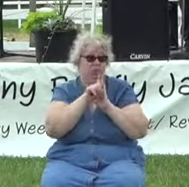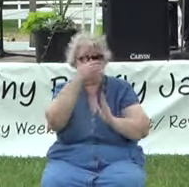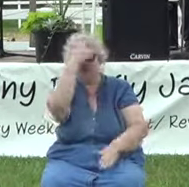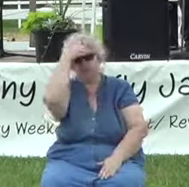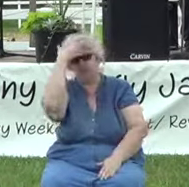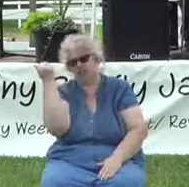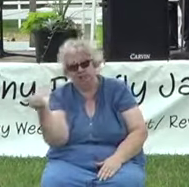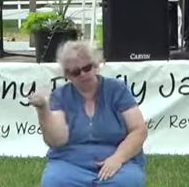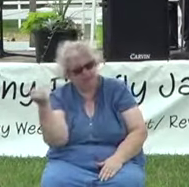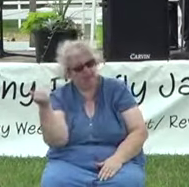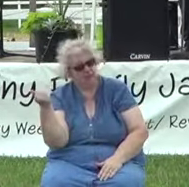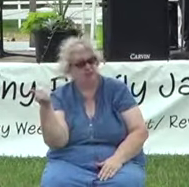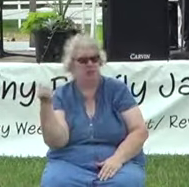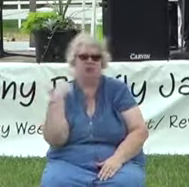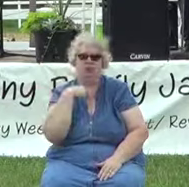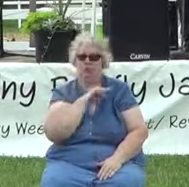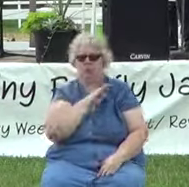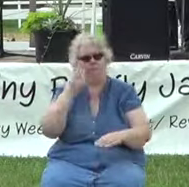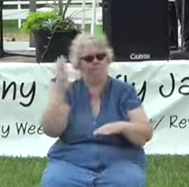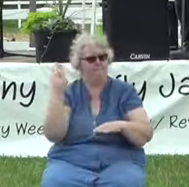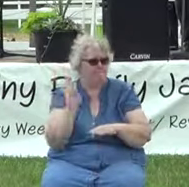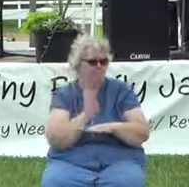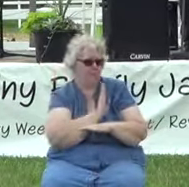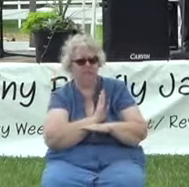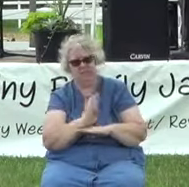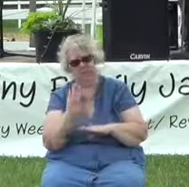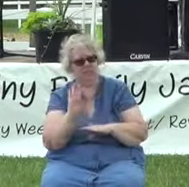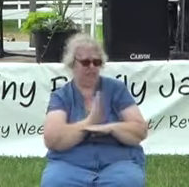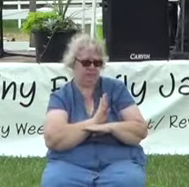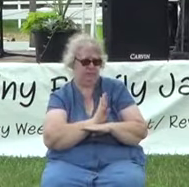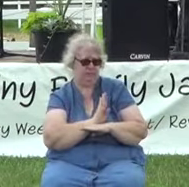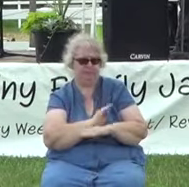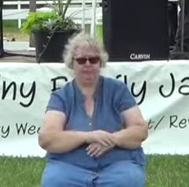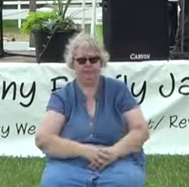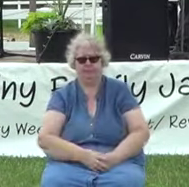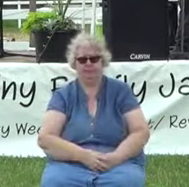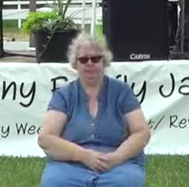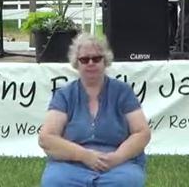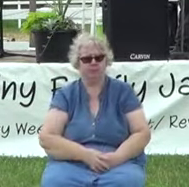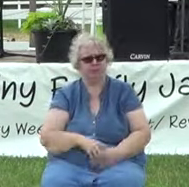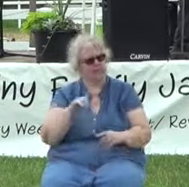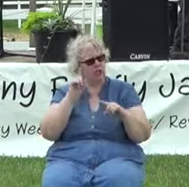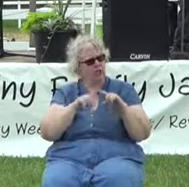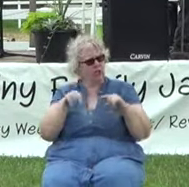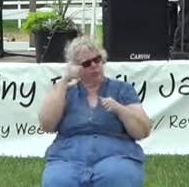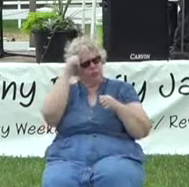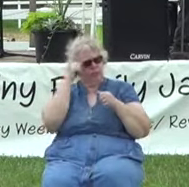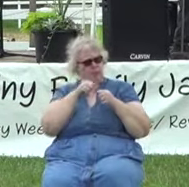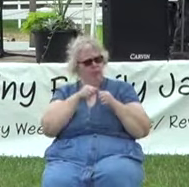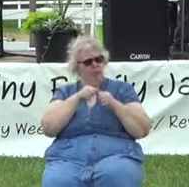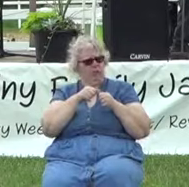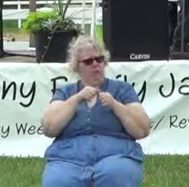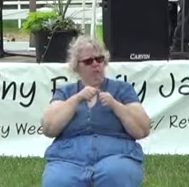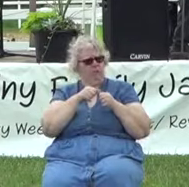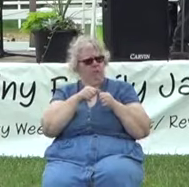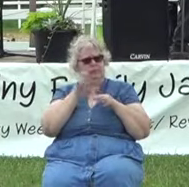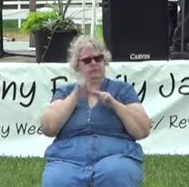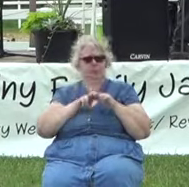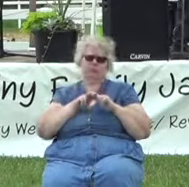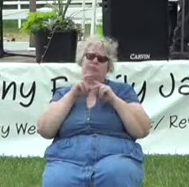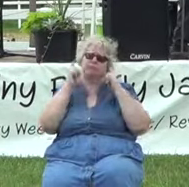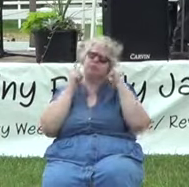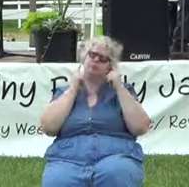so busy. I was thinking the other day, I couldn't remember what I was trying to, and I sat there and I